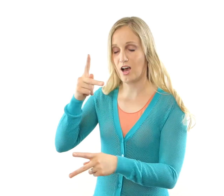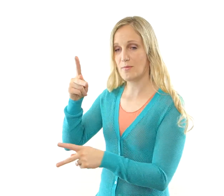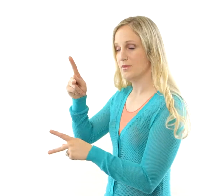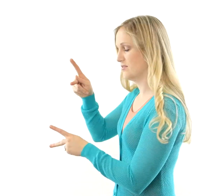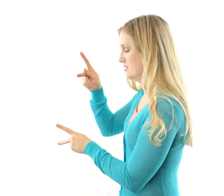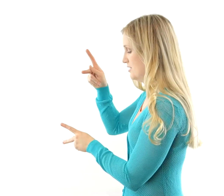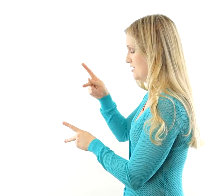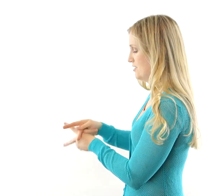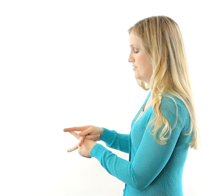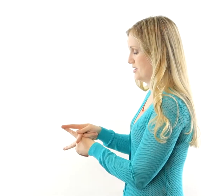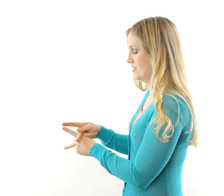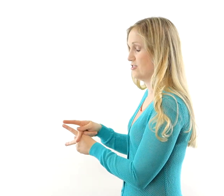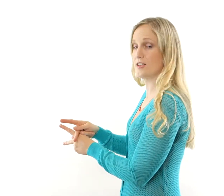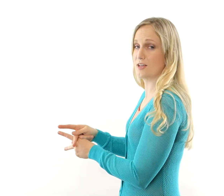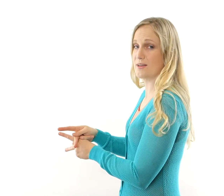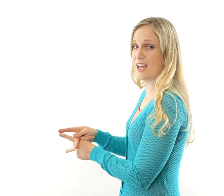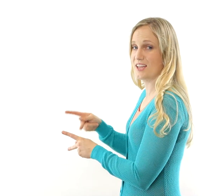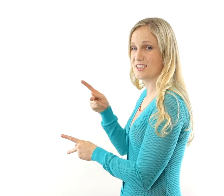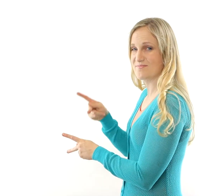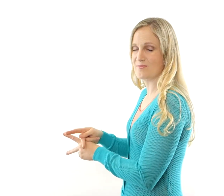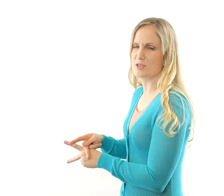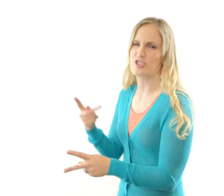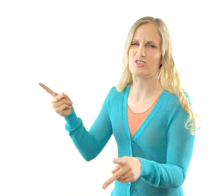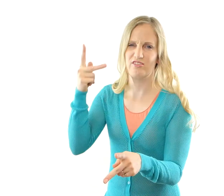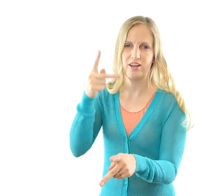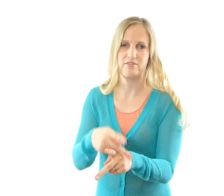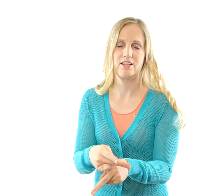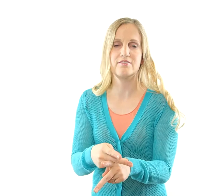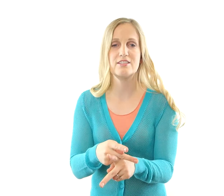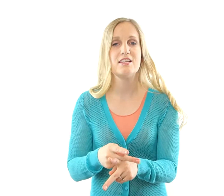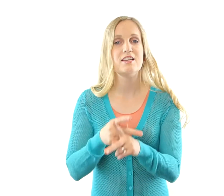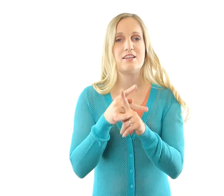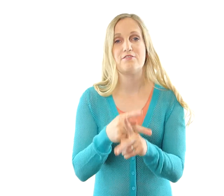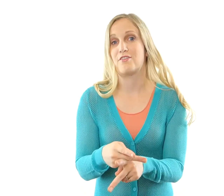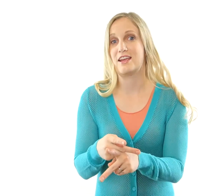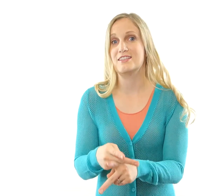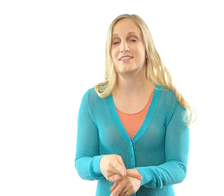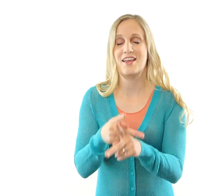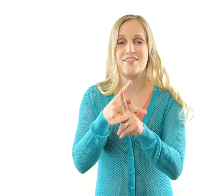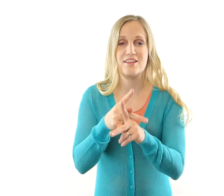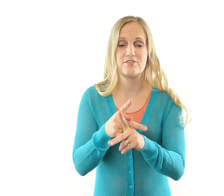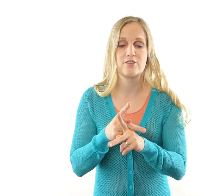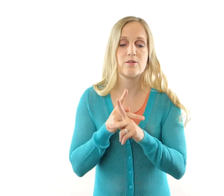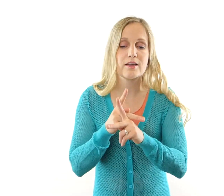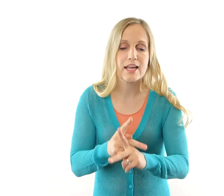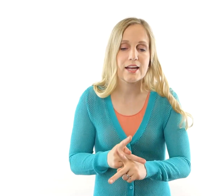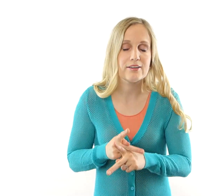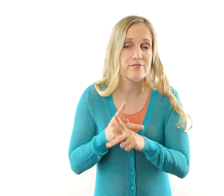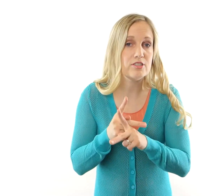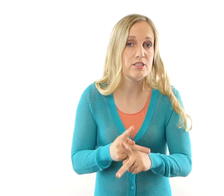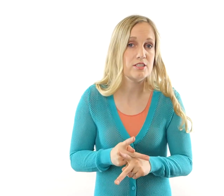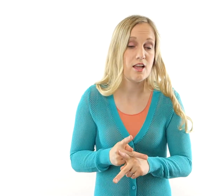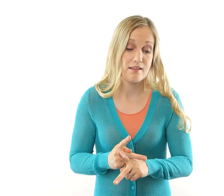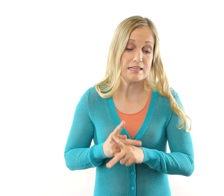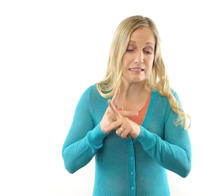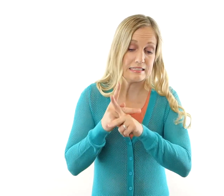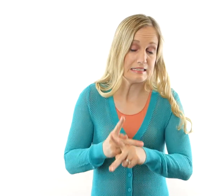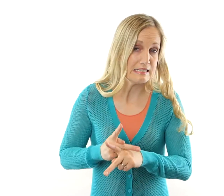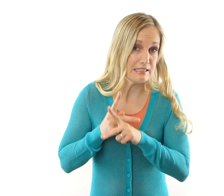top of the non-dominant hand, which is usually right over left if you're right-handed, and then you just go careful,